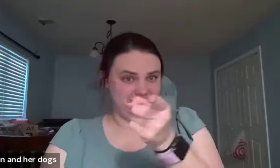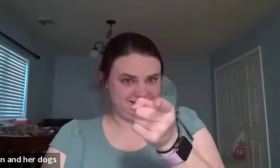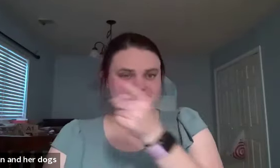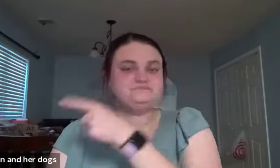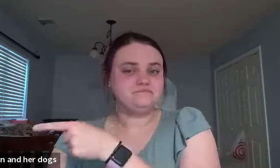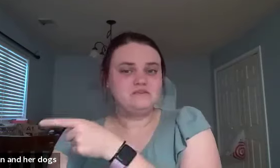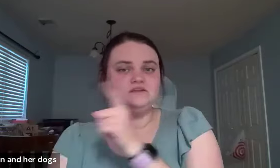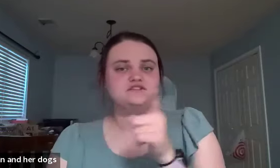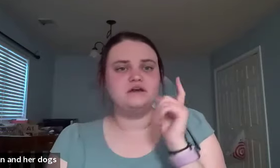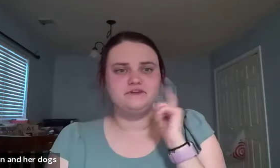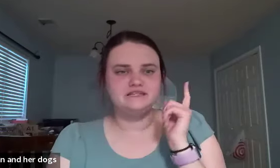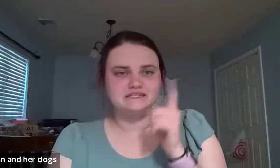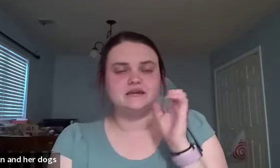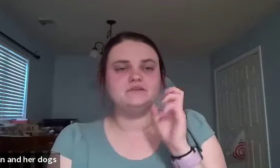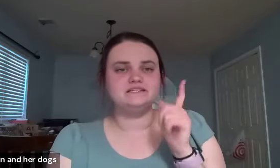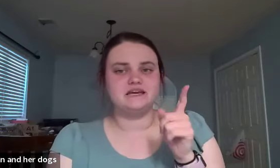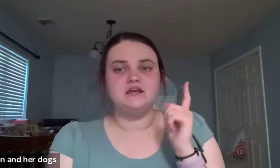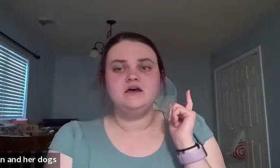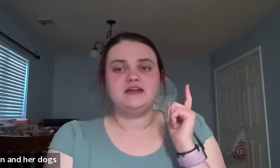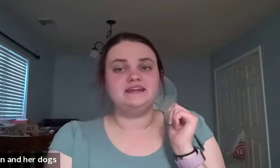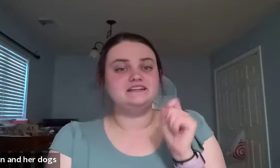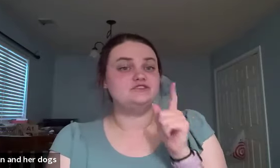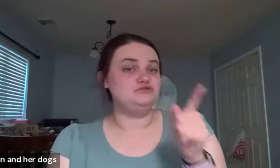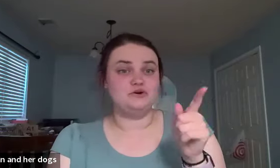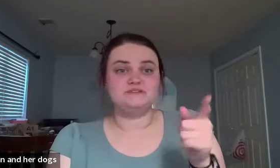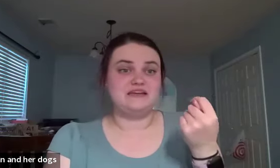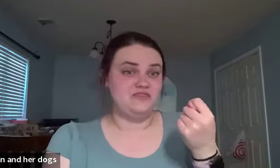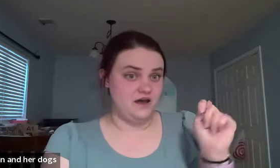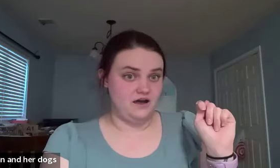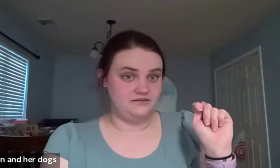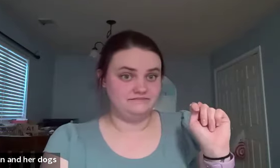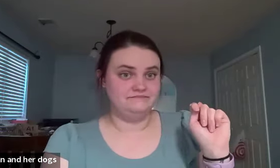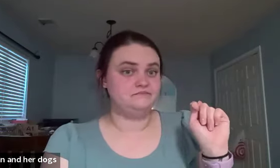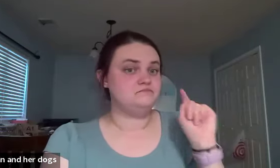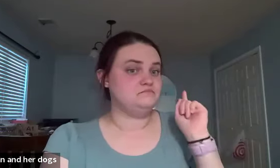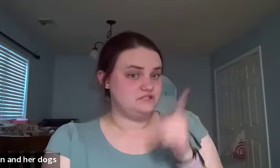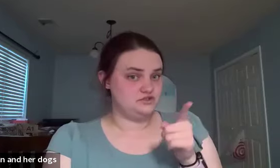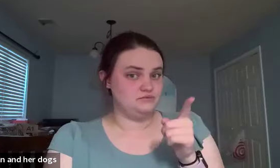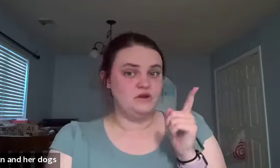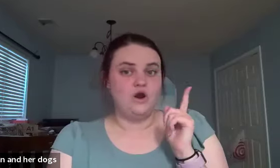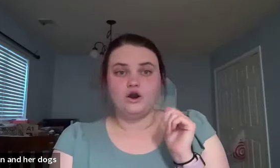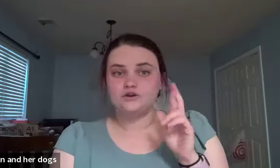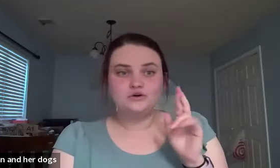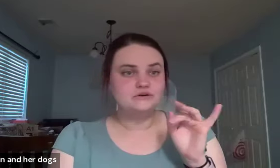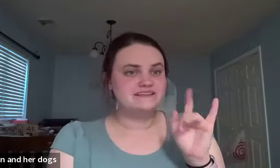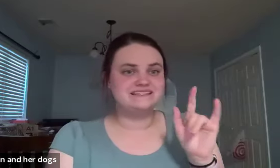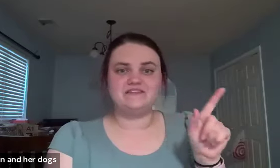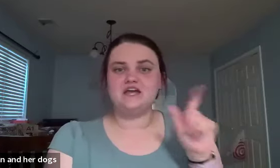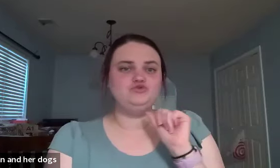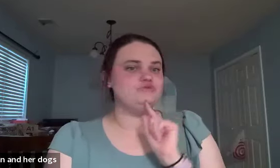right. So if you didn't see, Emily said that in ASL, you don't sign the. It's true. Articles and things like that, you